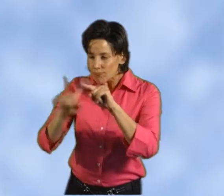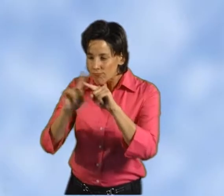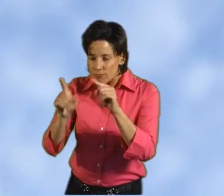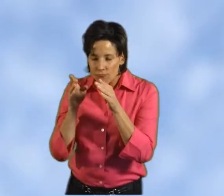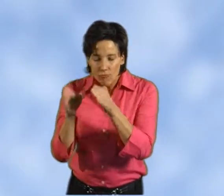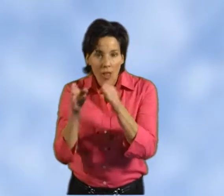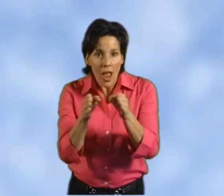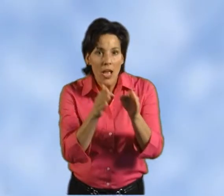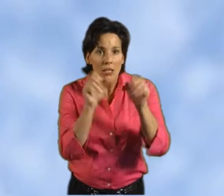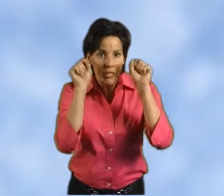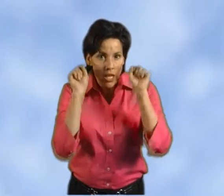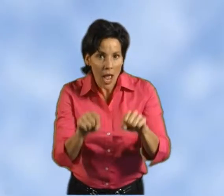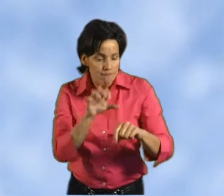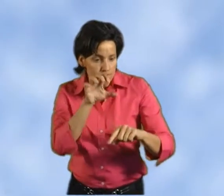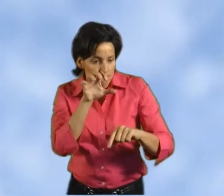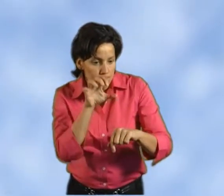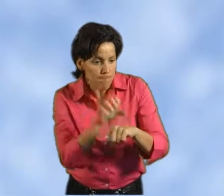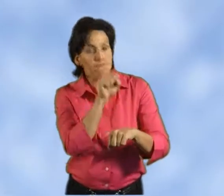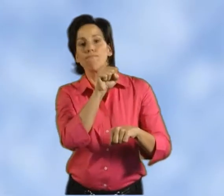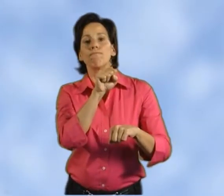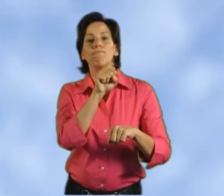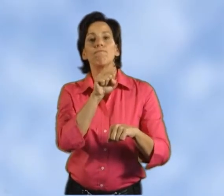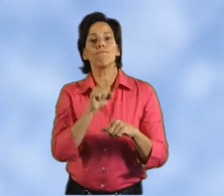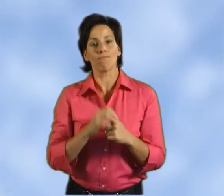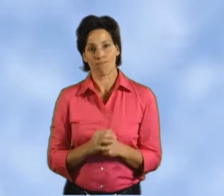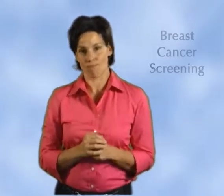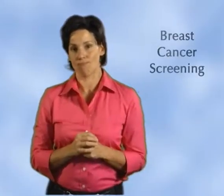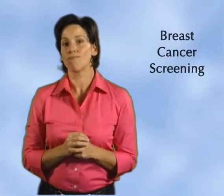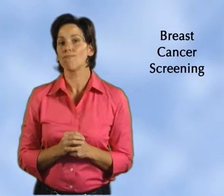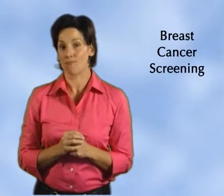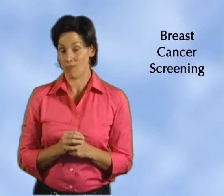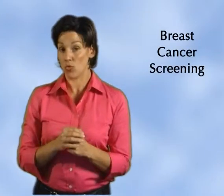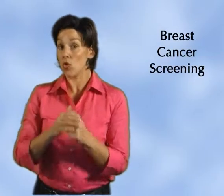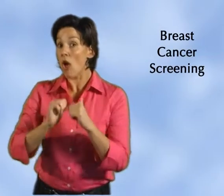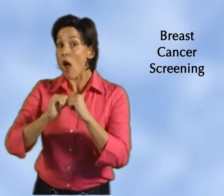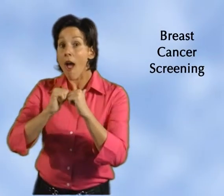there are ways to detect breast cancer at its early stages